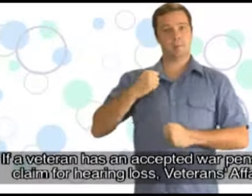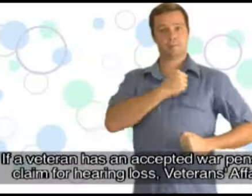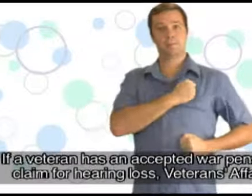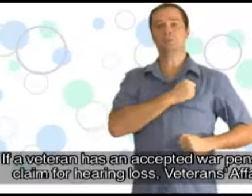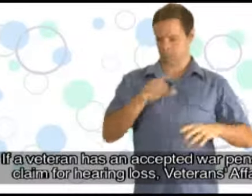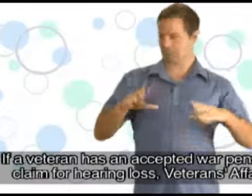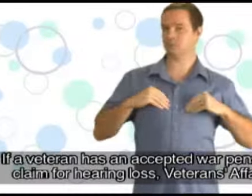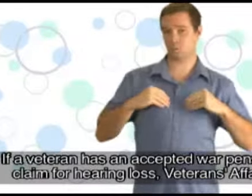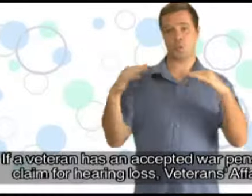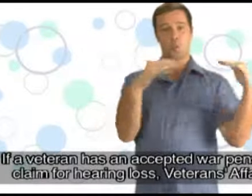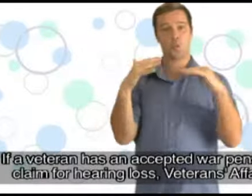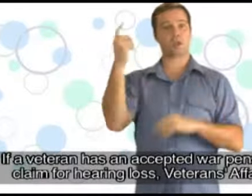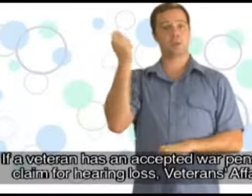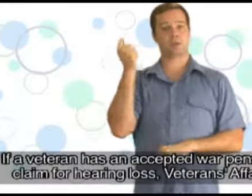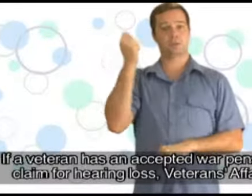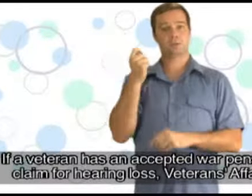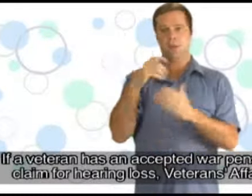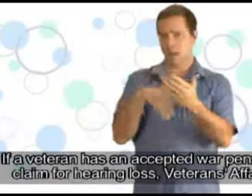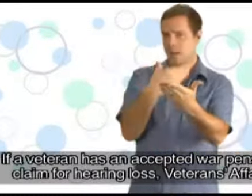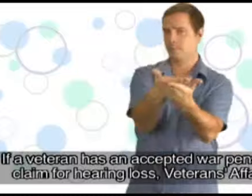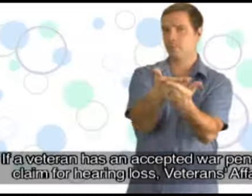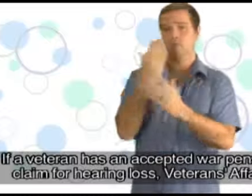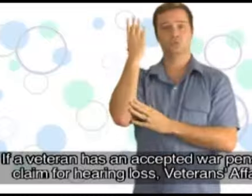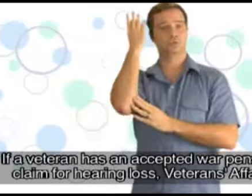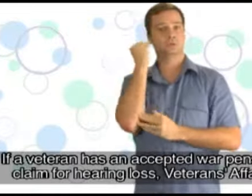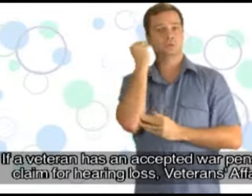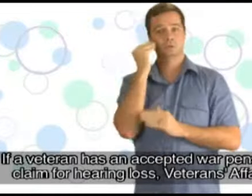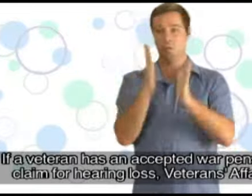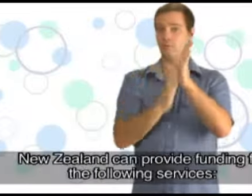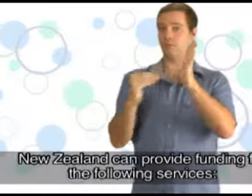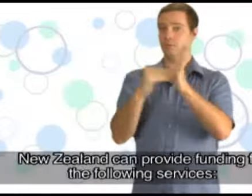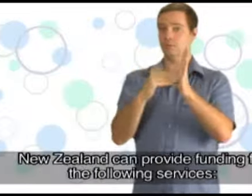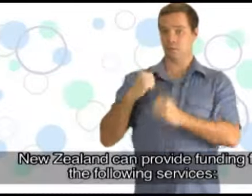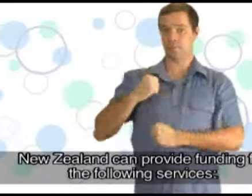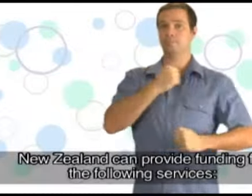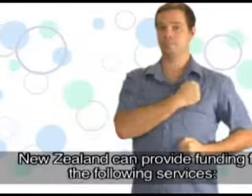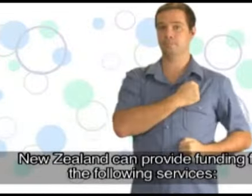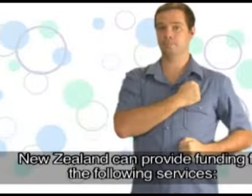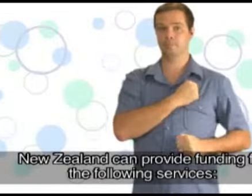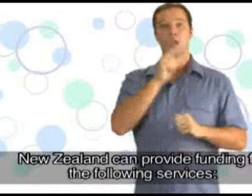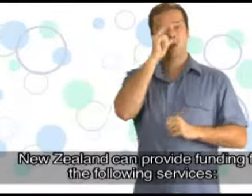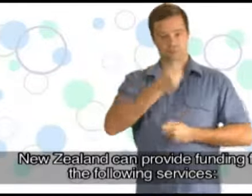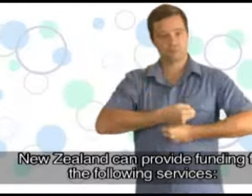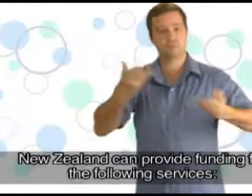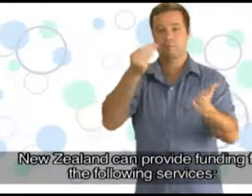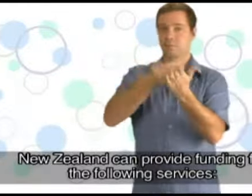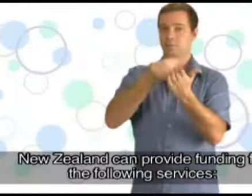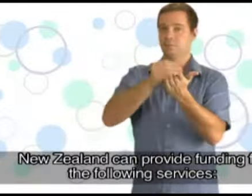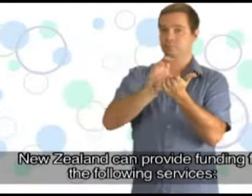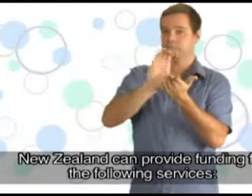If a veteran has an accepted war pension claim for hearing loss, Veterans Affairs New Zealand can provide funding for the following